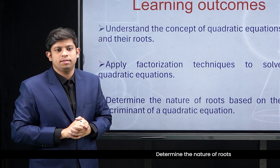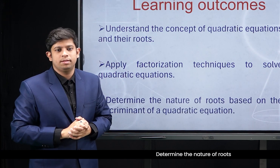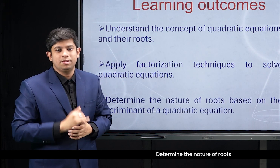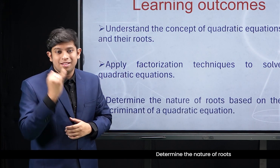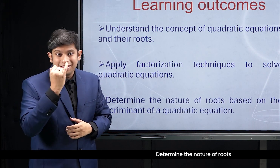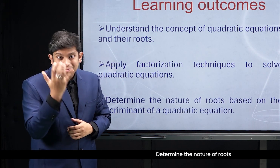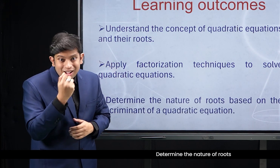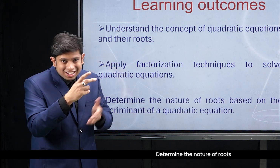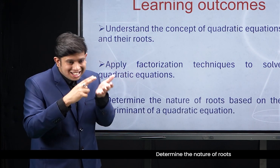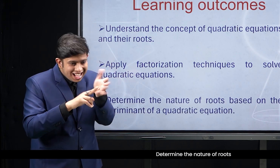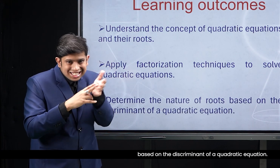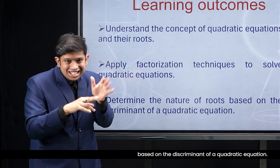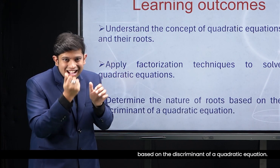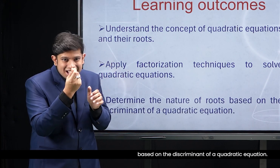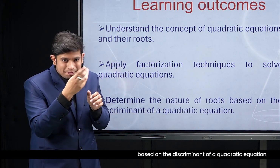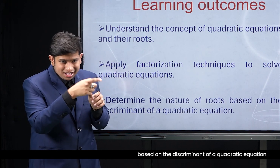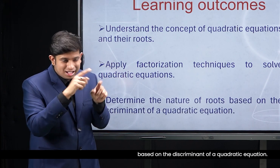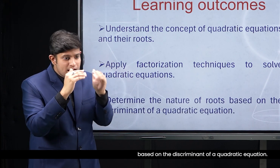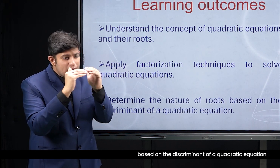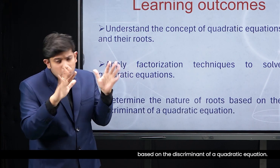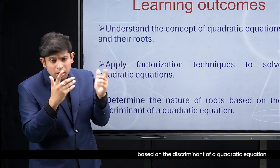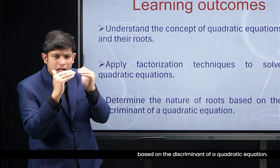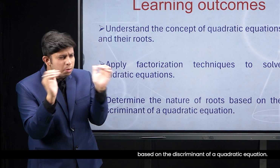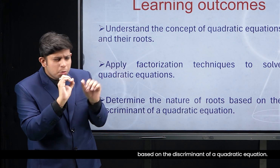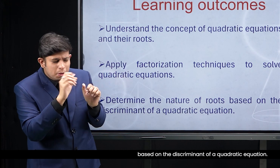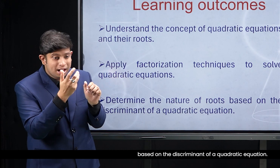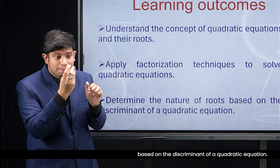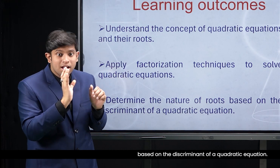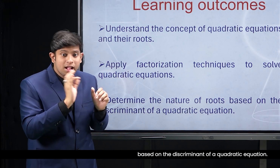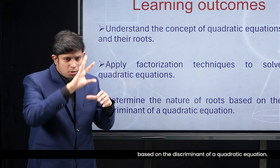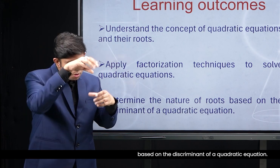Determine the nature of roots based on the discriminant of the quadratic equation.